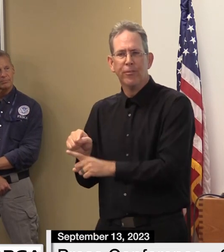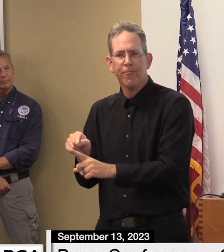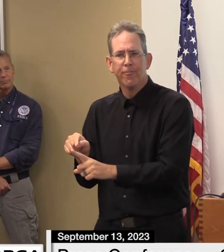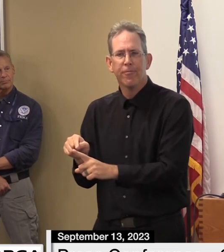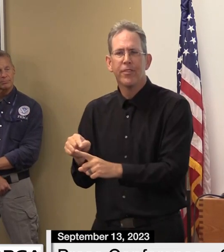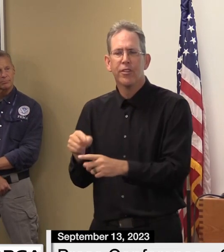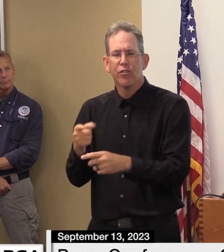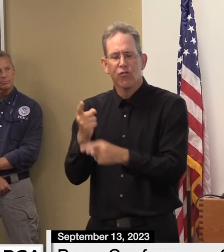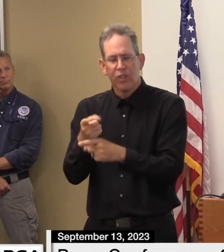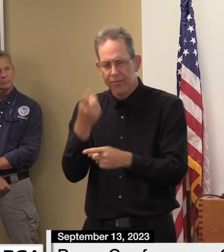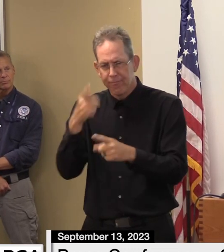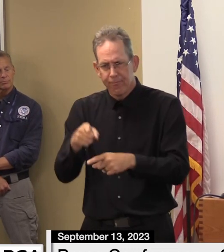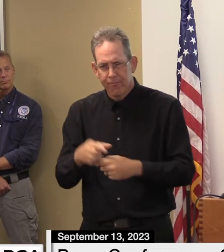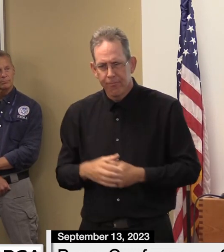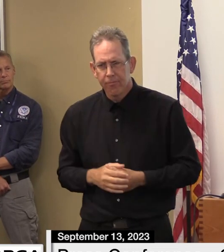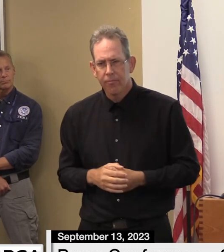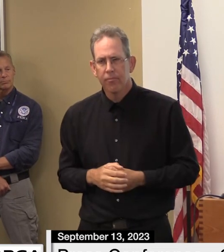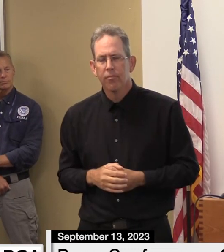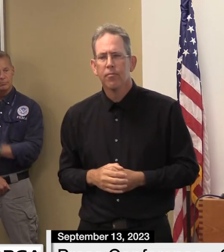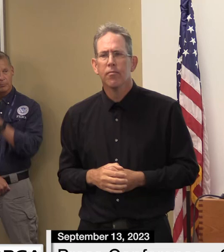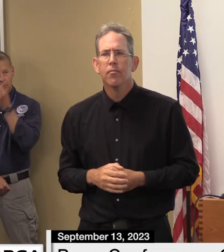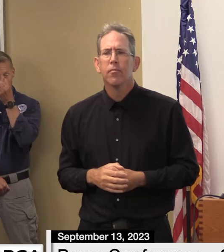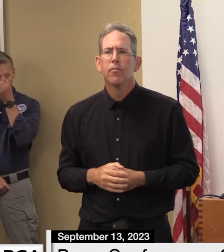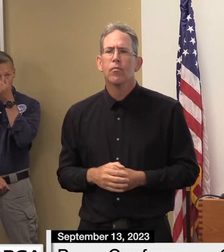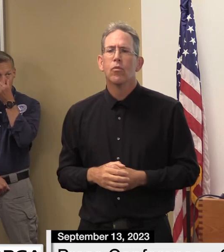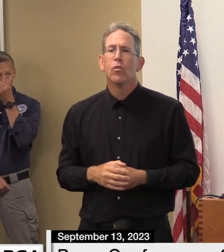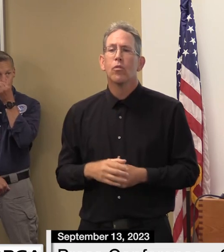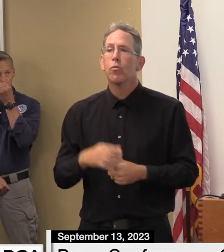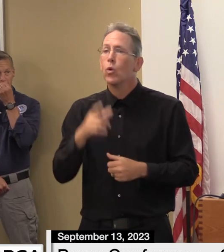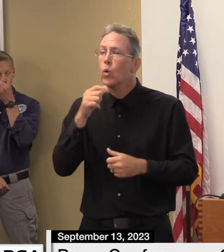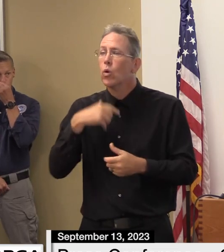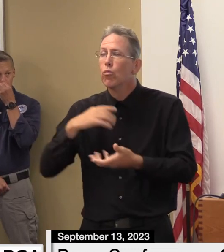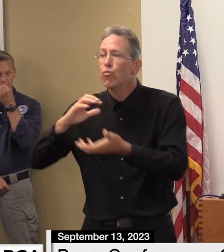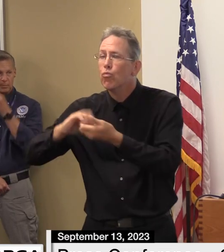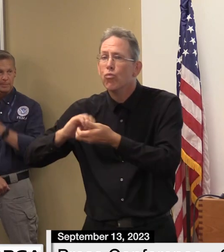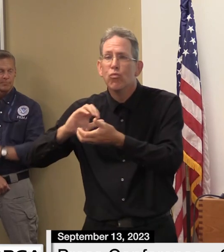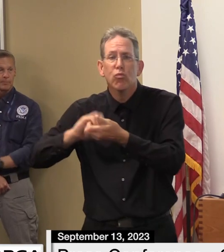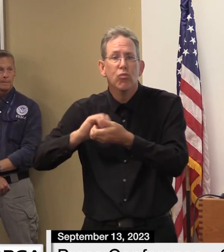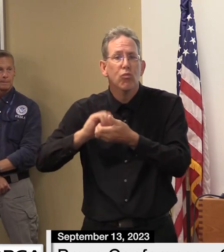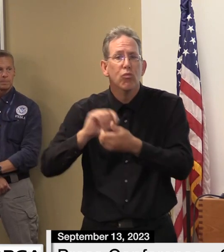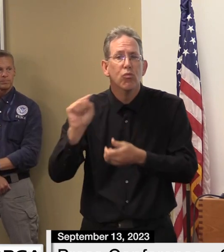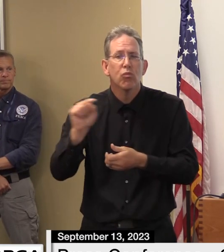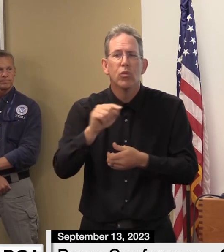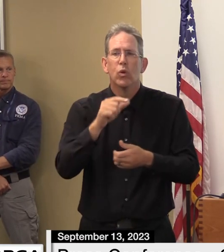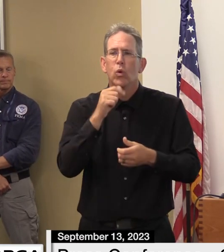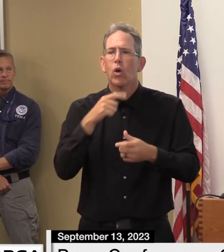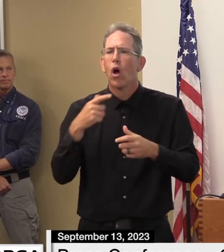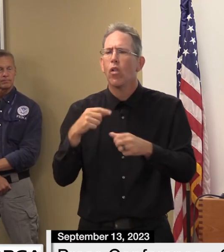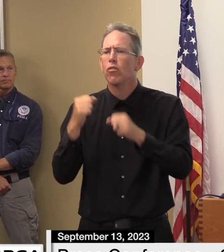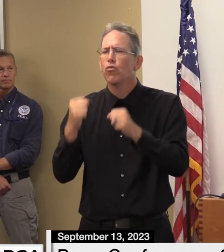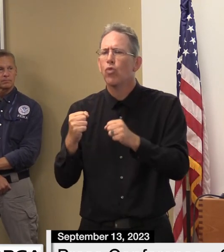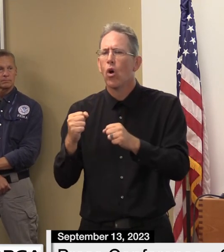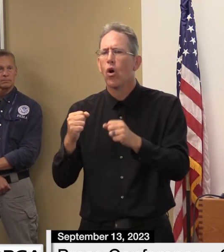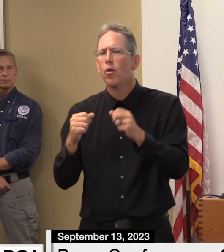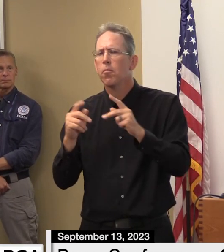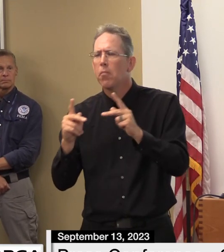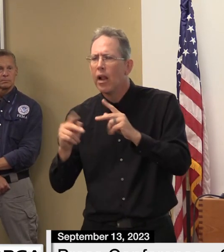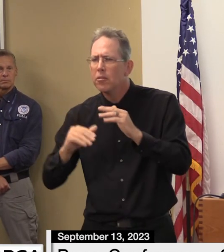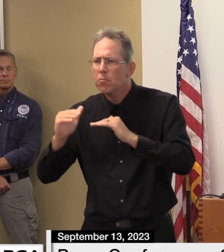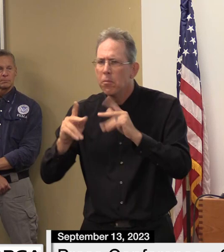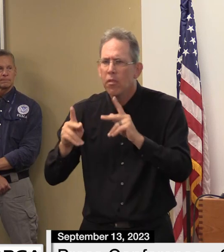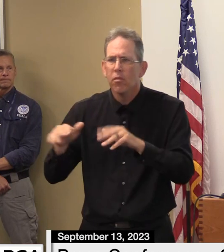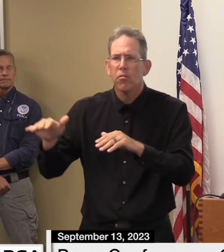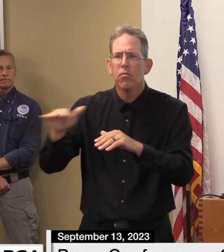the partners that we decide to partner with all have strong balance sheets. They're all providing guarantees